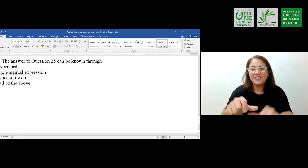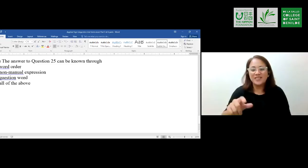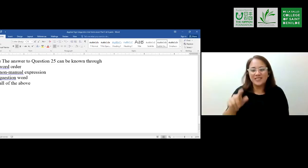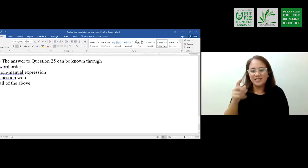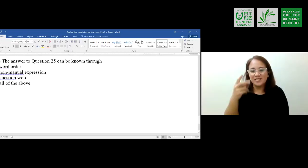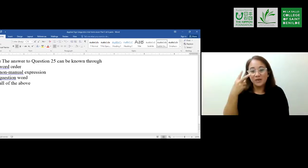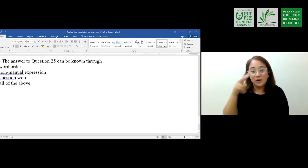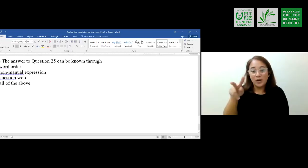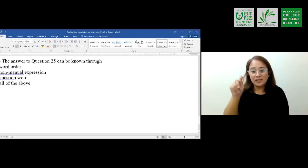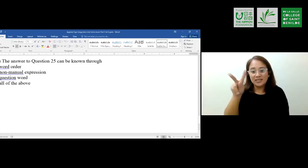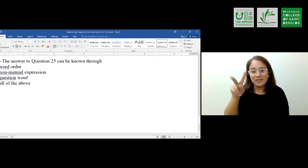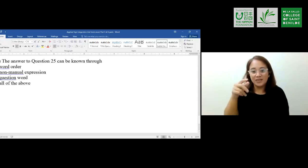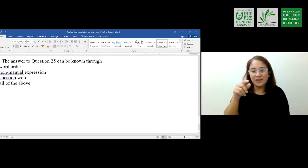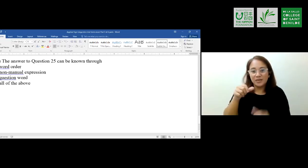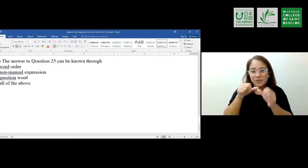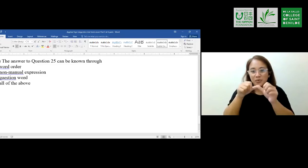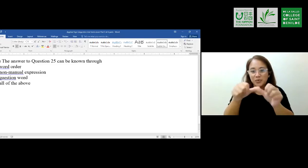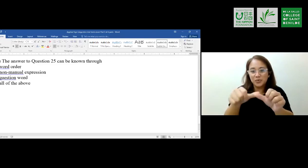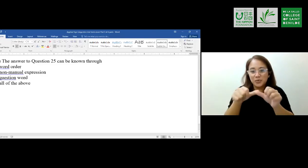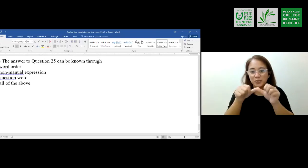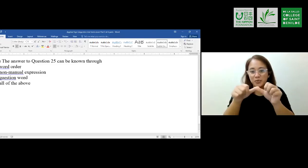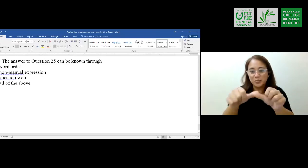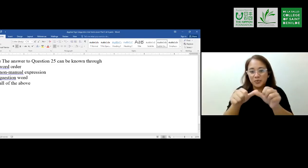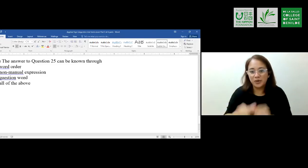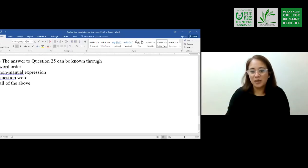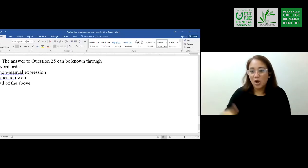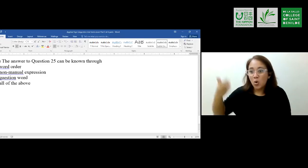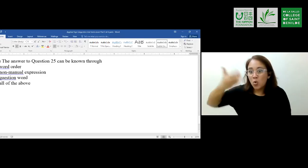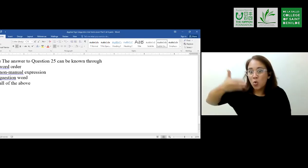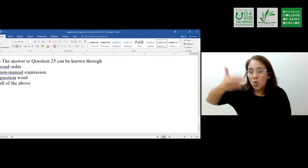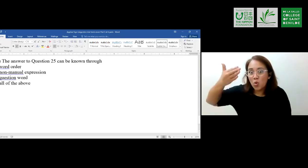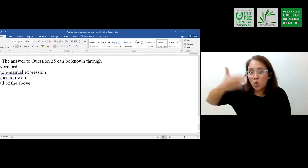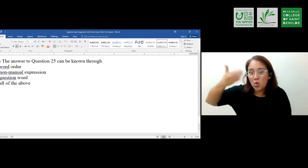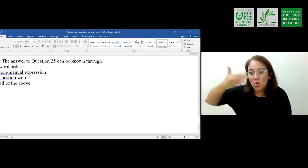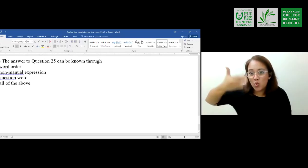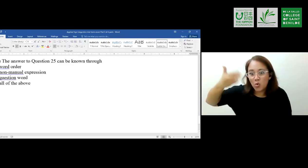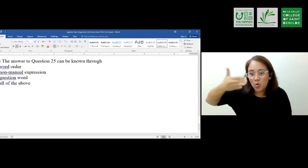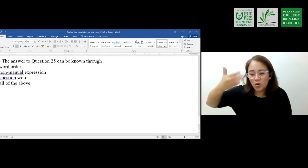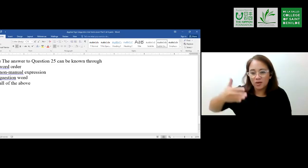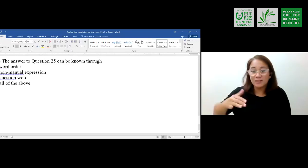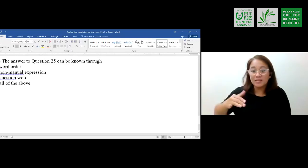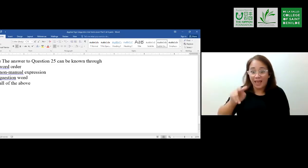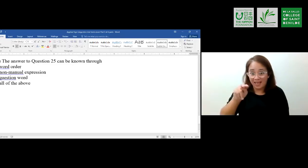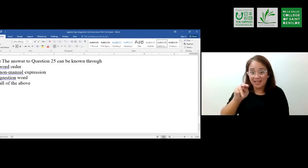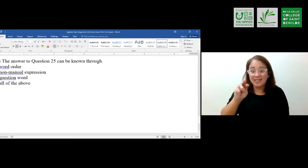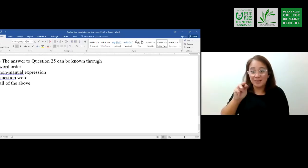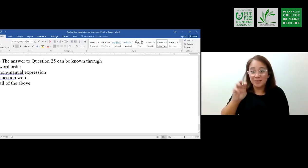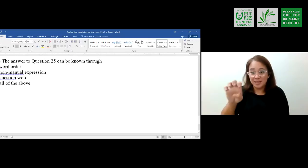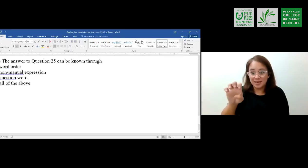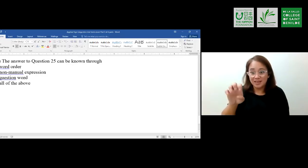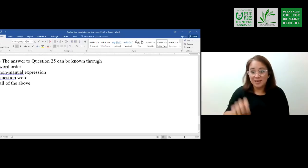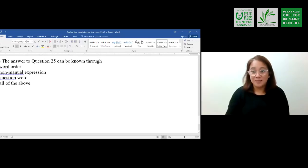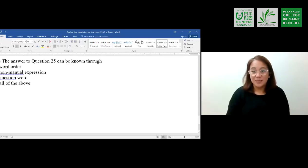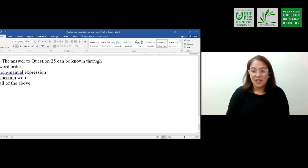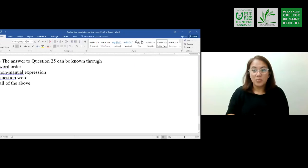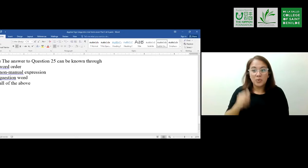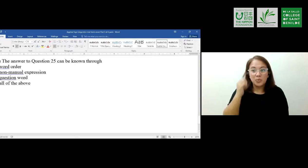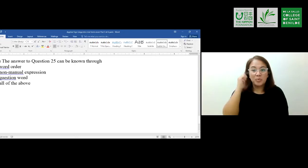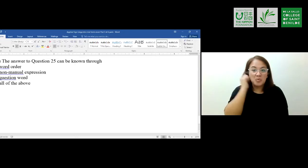With the pursed lips, okay? So that is non-manual. And we often think of non-manual as like the eyebrows, but